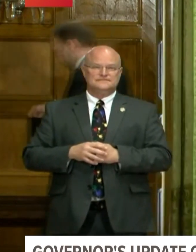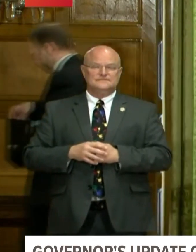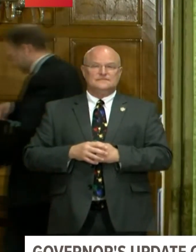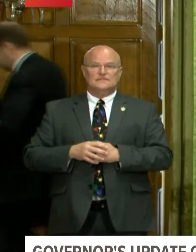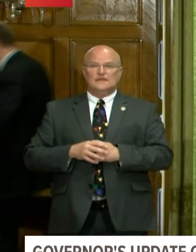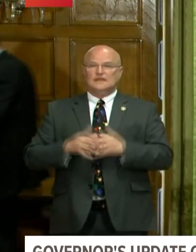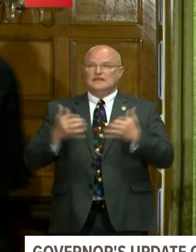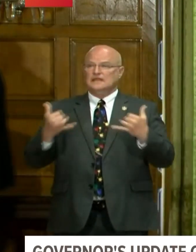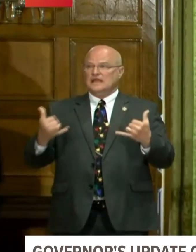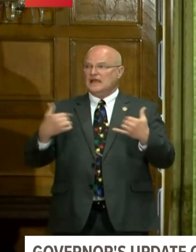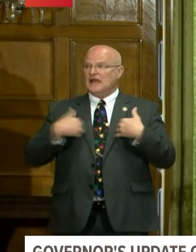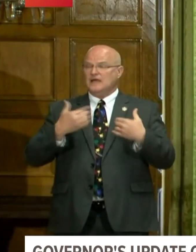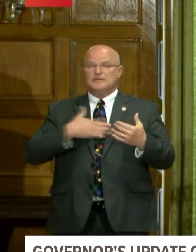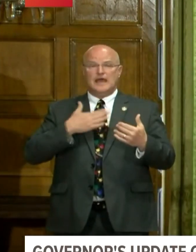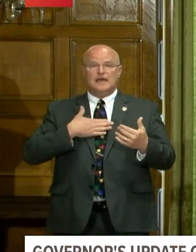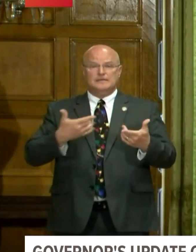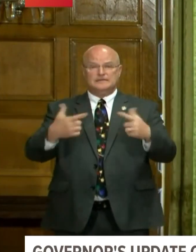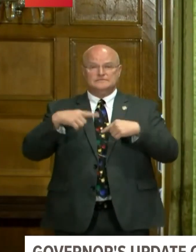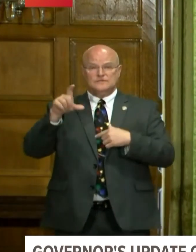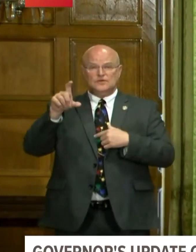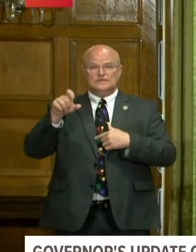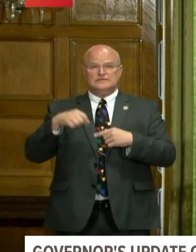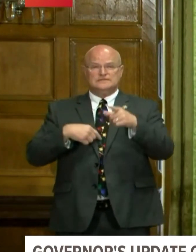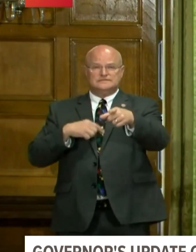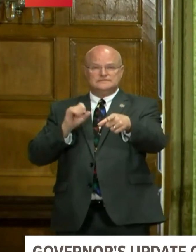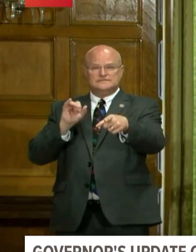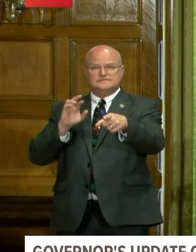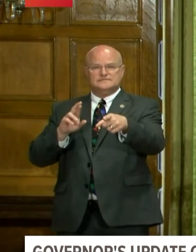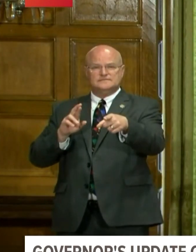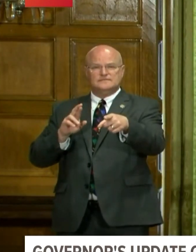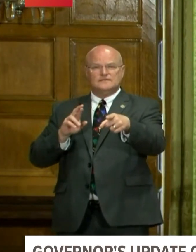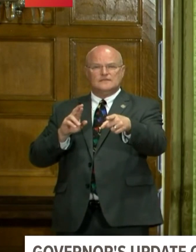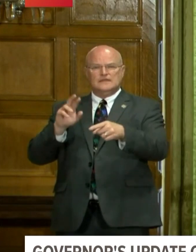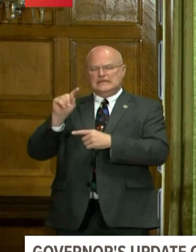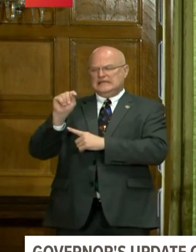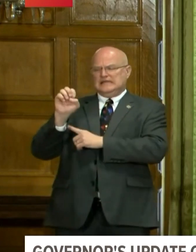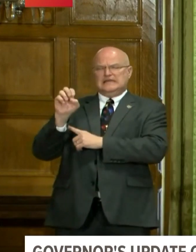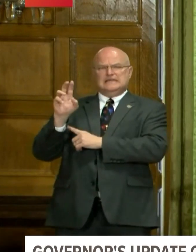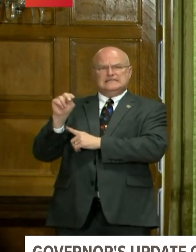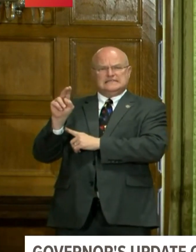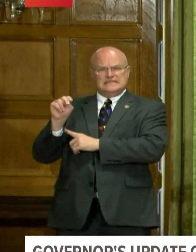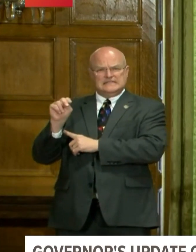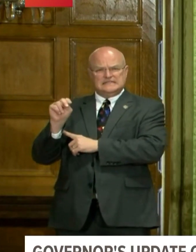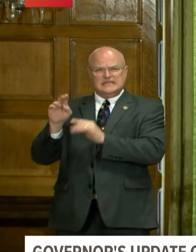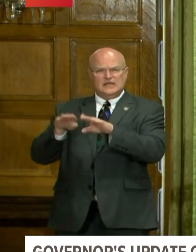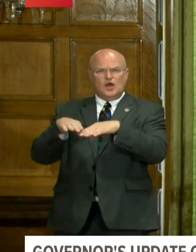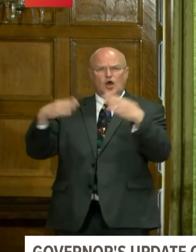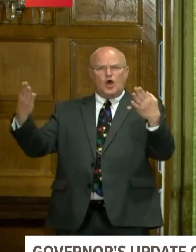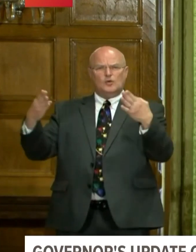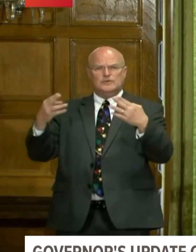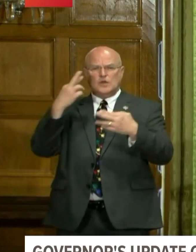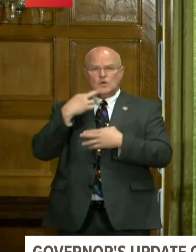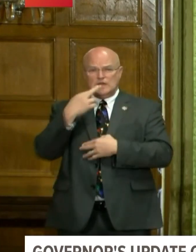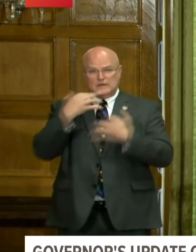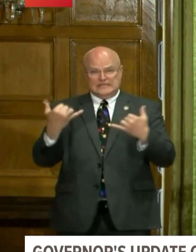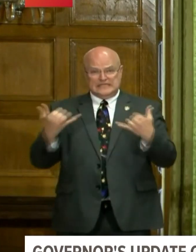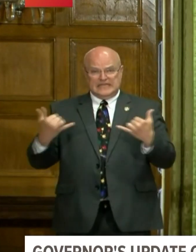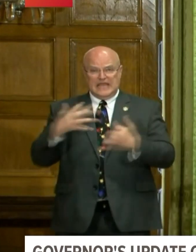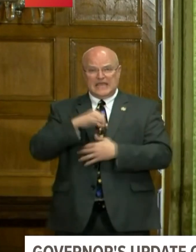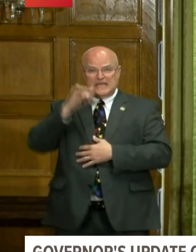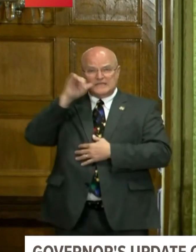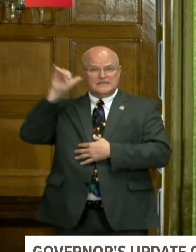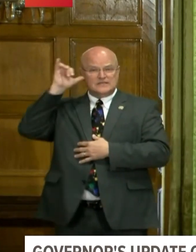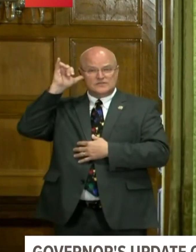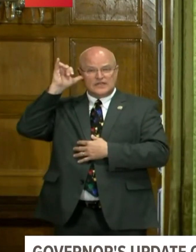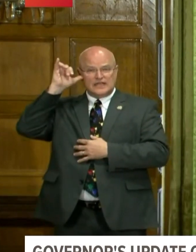And with that, we'll be happy to take any questions. Yes, sir. Tennessee is opening restaurants today, and yesterday